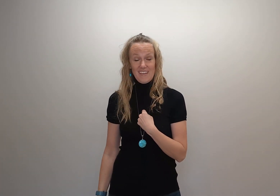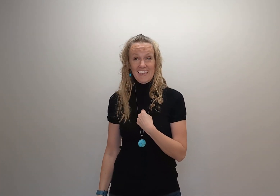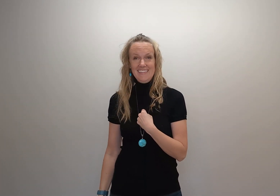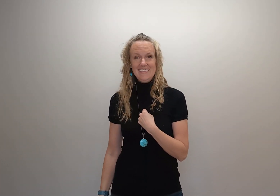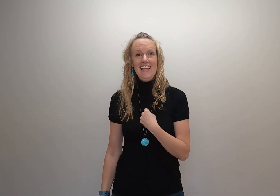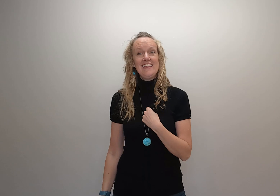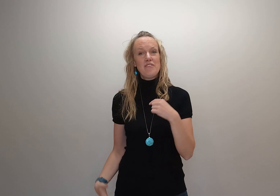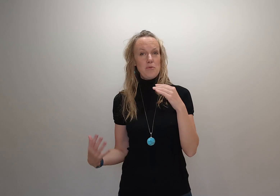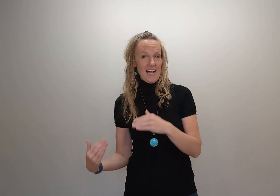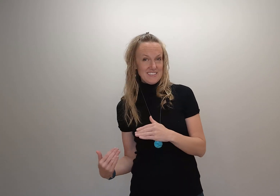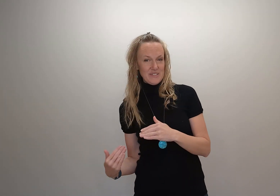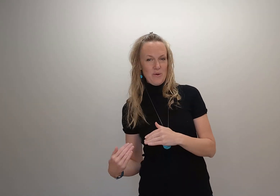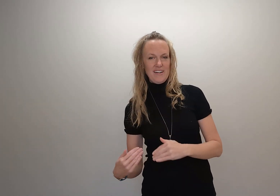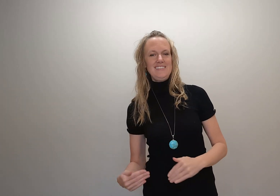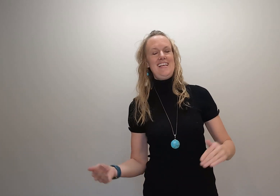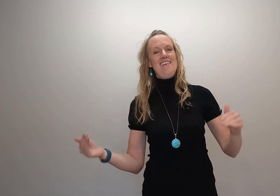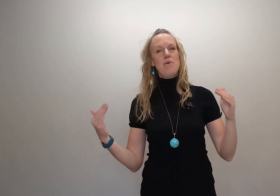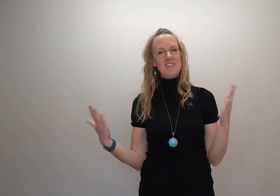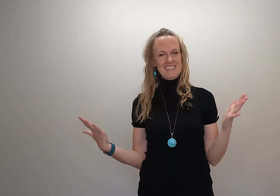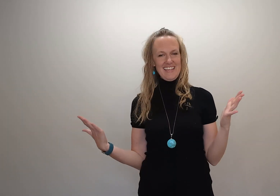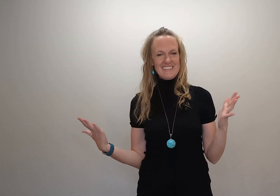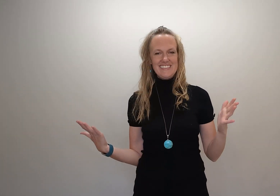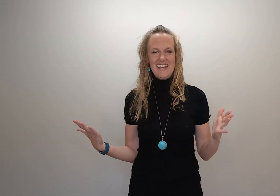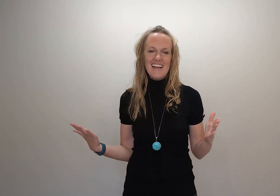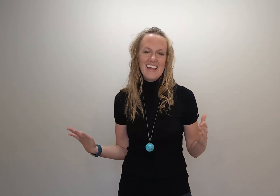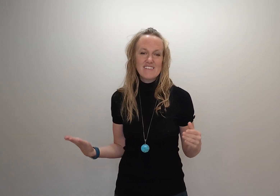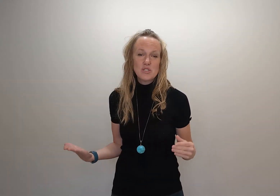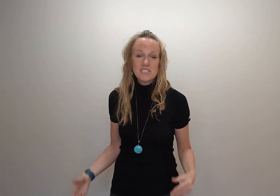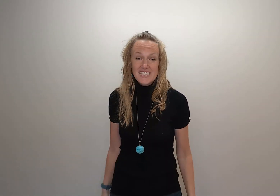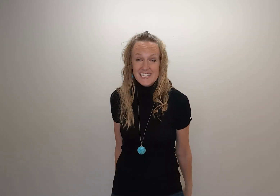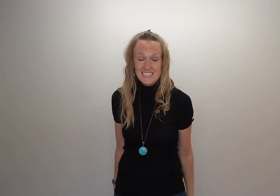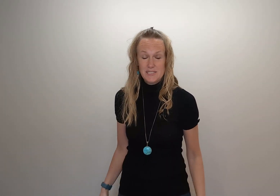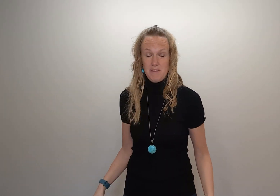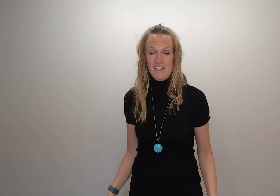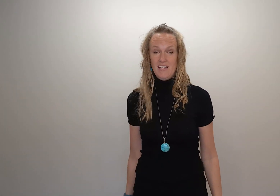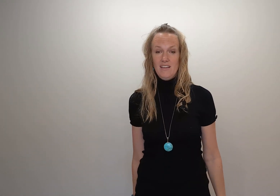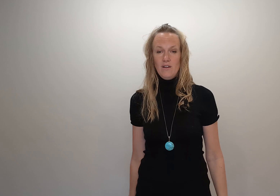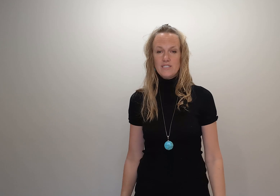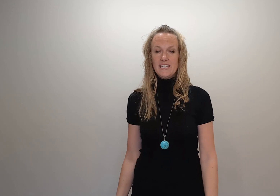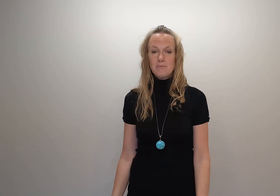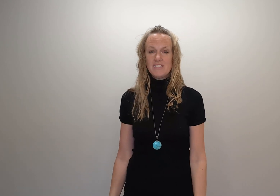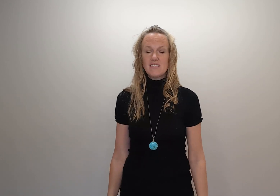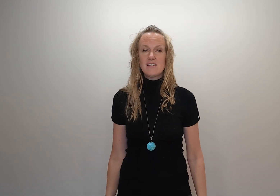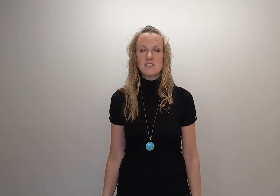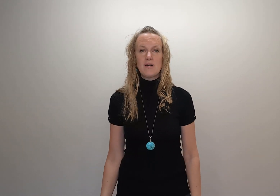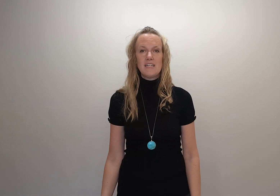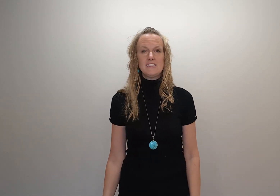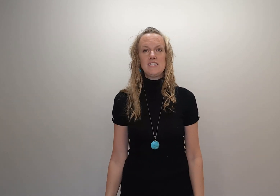Okay, then we'll go back to the chorus, but we learned that yesterday. And now, so teach me, or teach my song to rise to